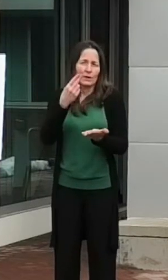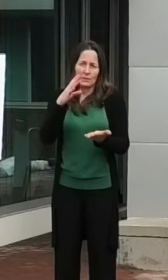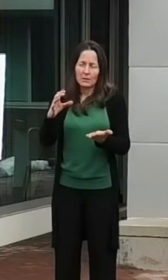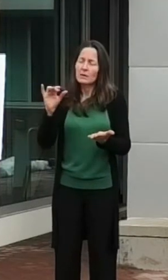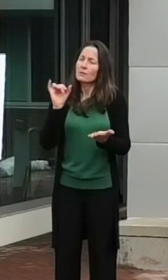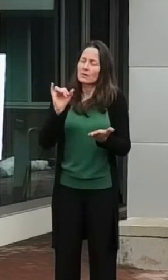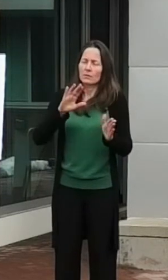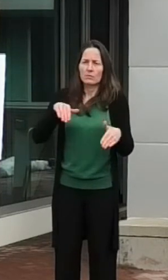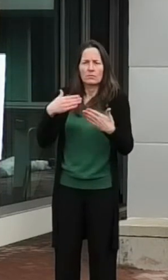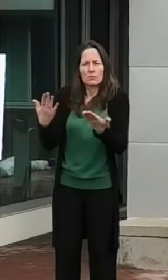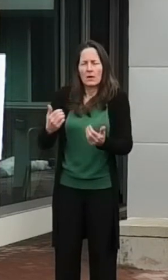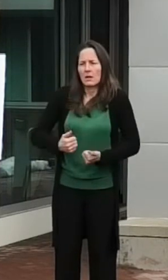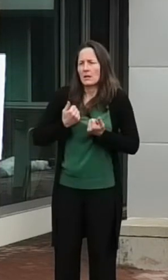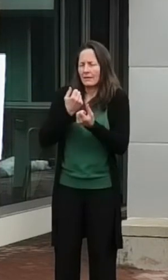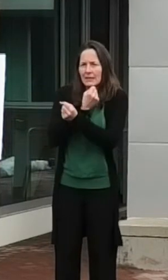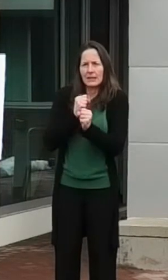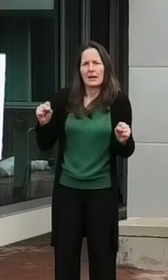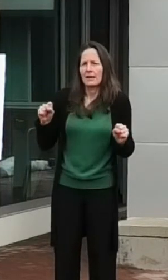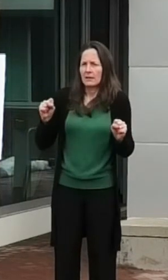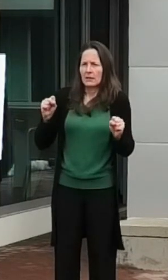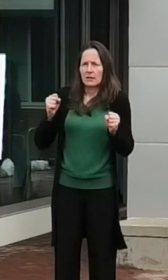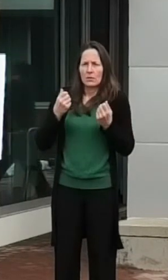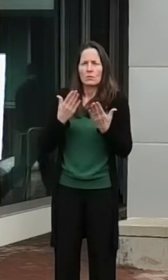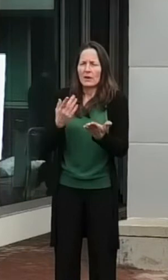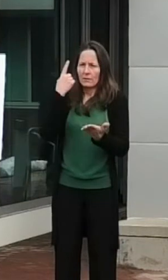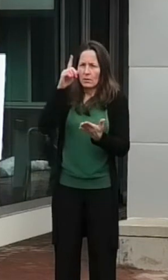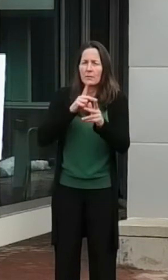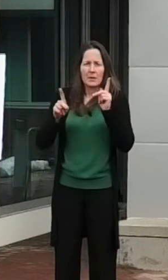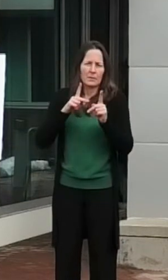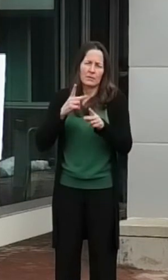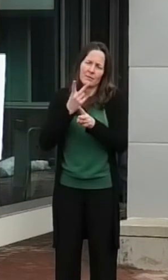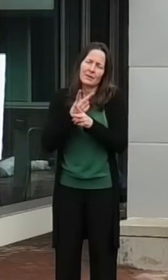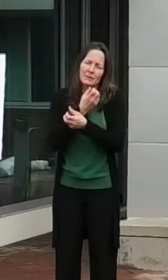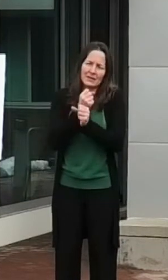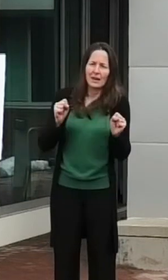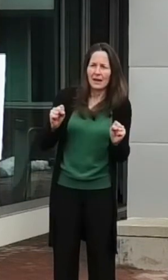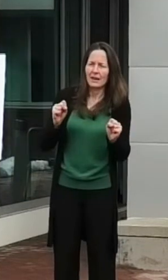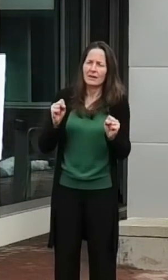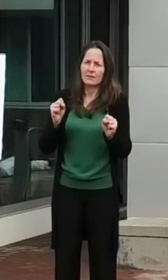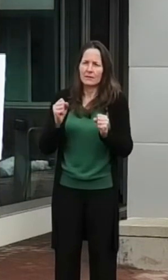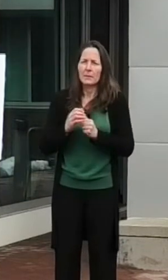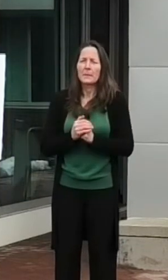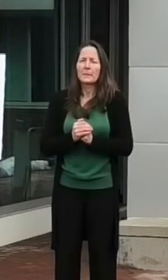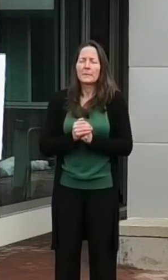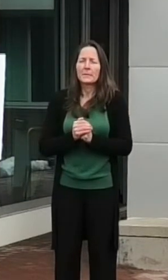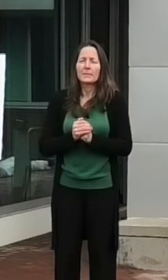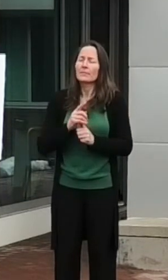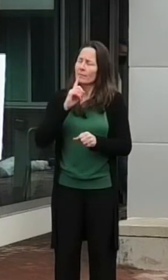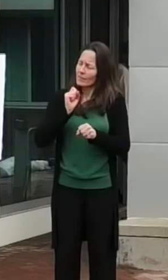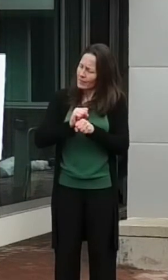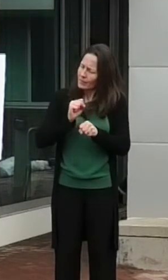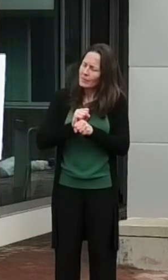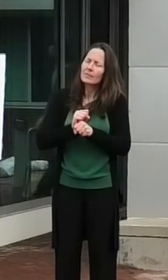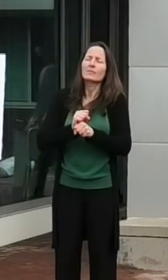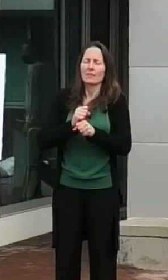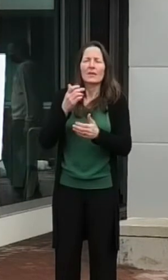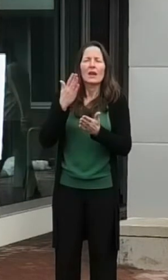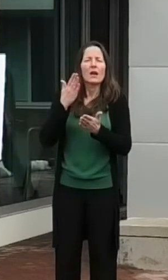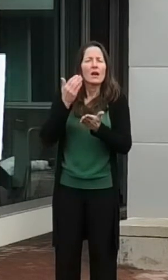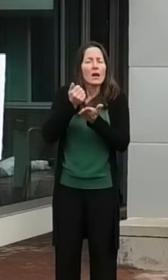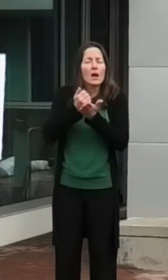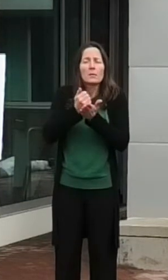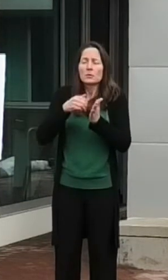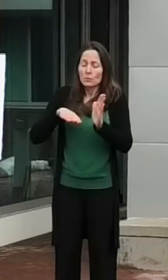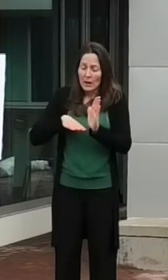measures for many who otherwise would not have had access. These have undoubtedly helped to flatten the curve and reduce case rates in